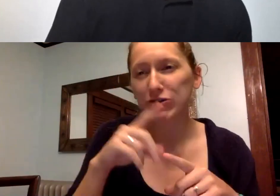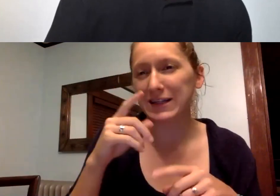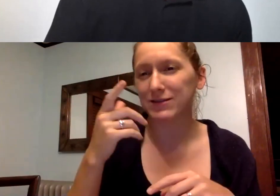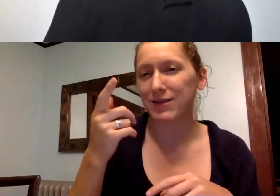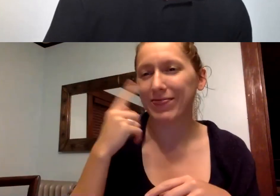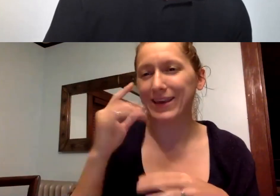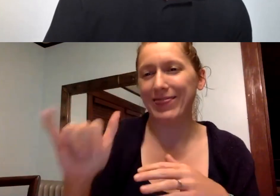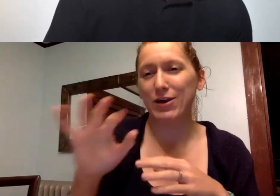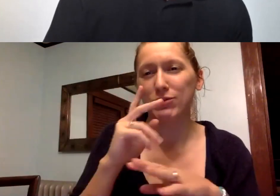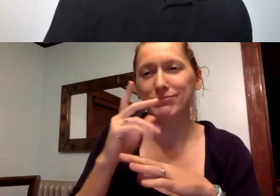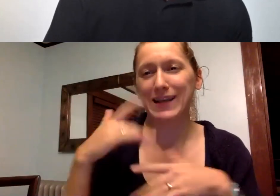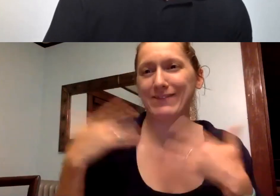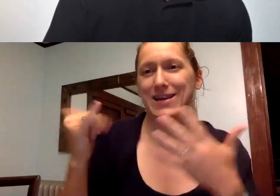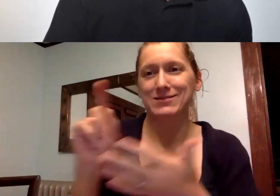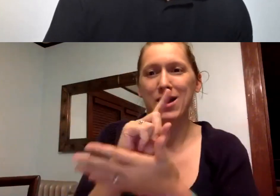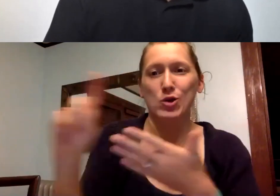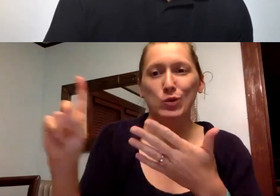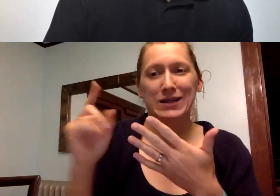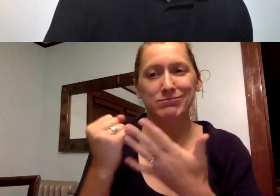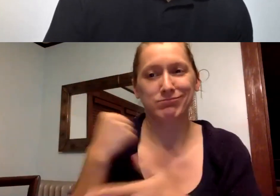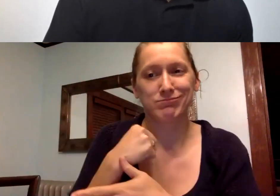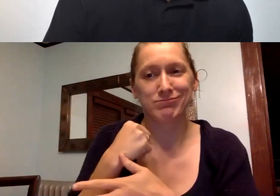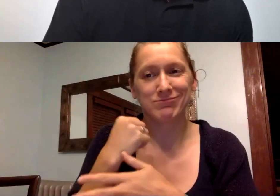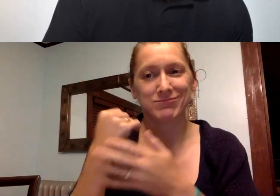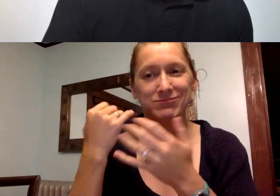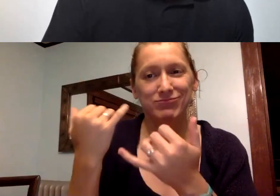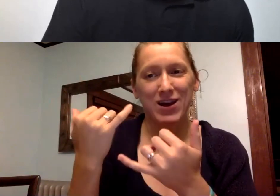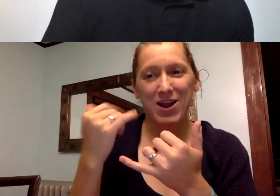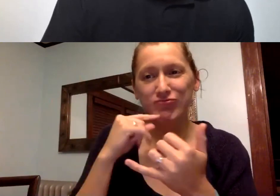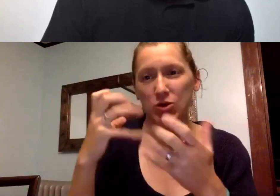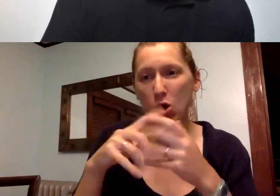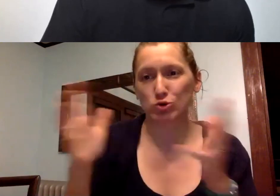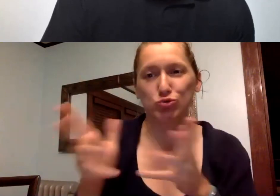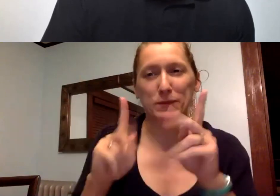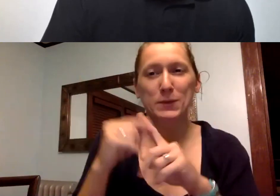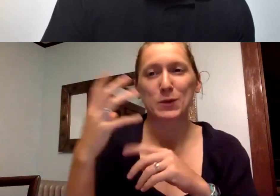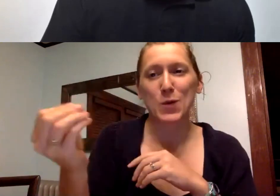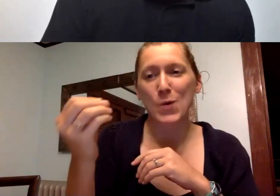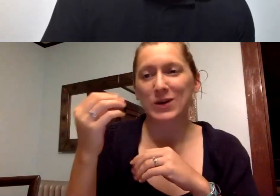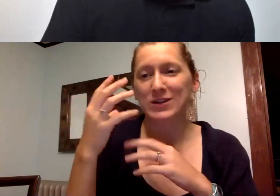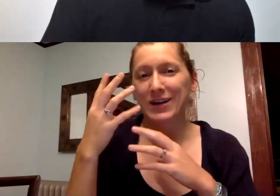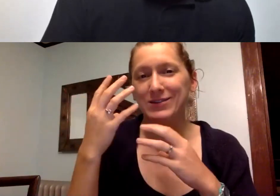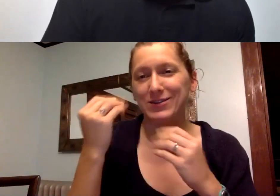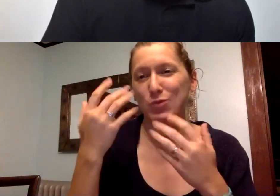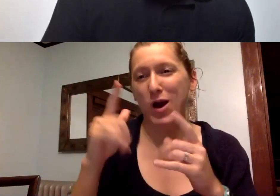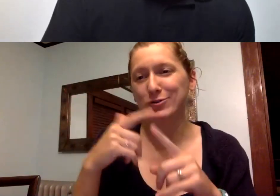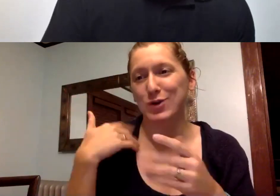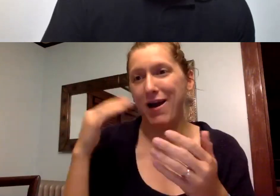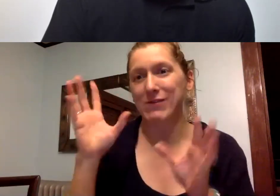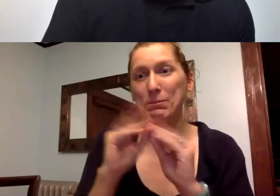And this is Drew, I agree. Those events are happening all week and they're a hot topic, right? They're a priority. I think people should go. I